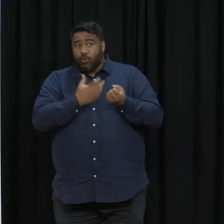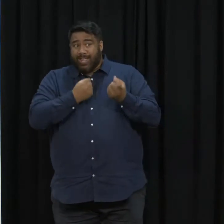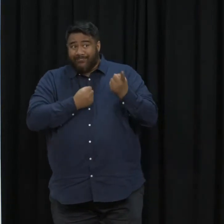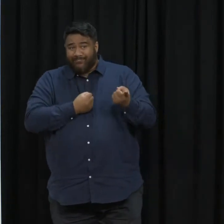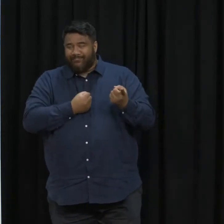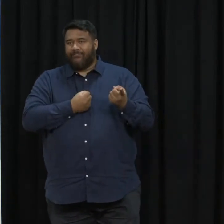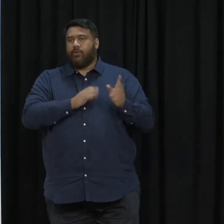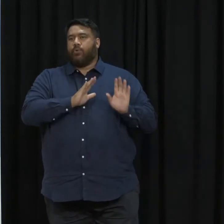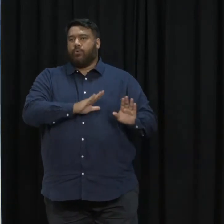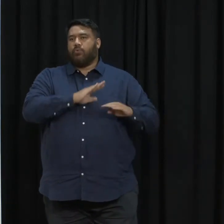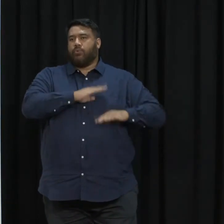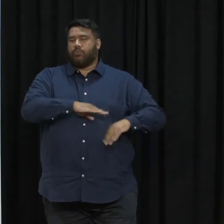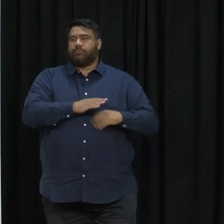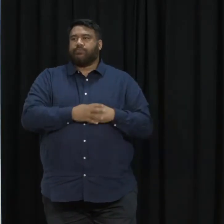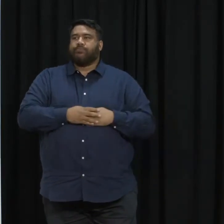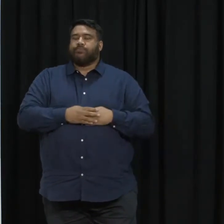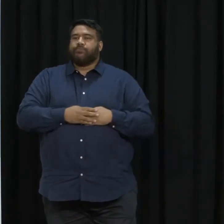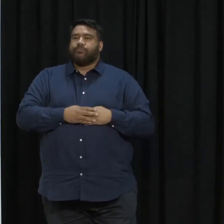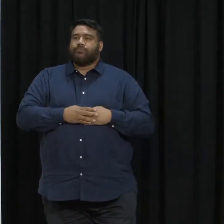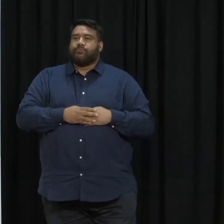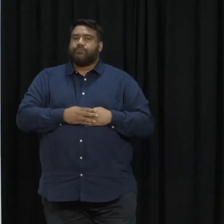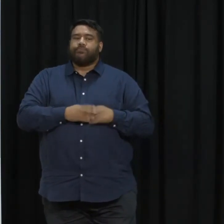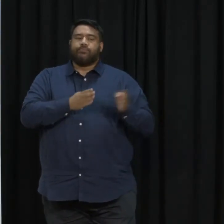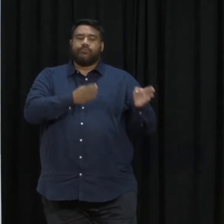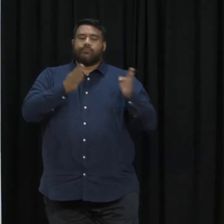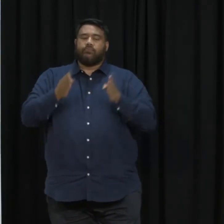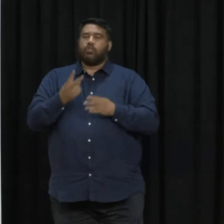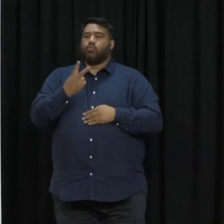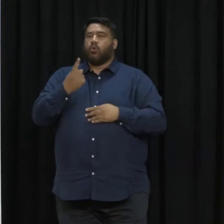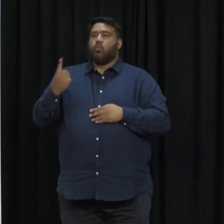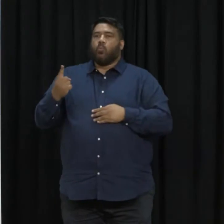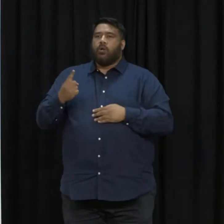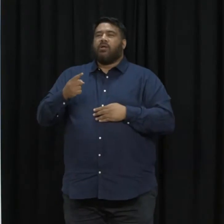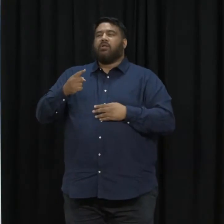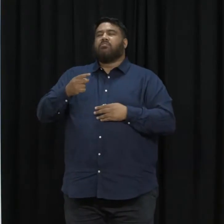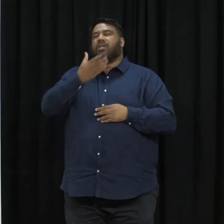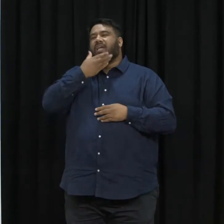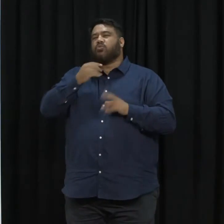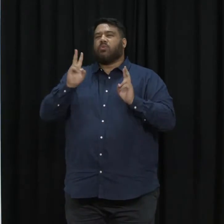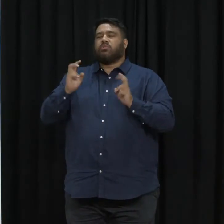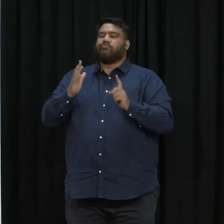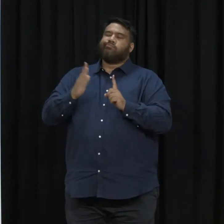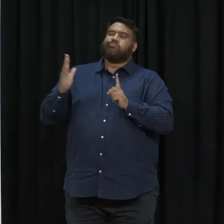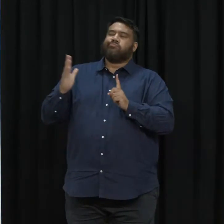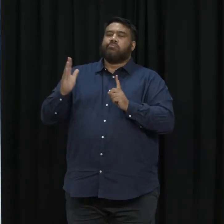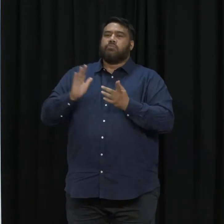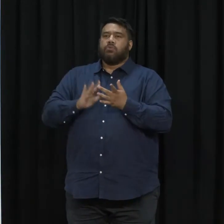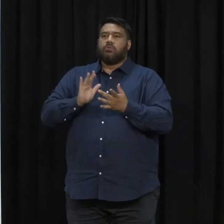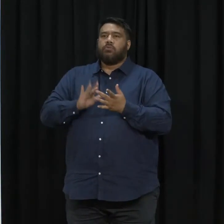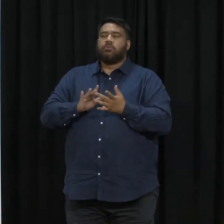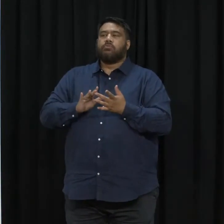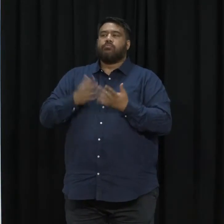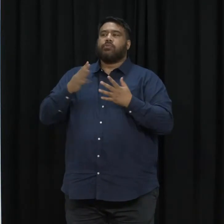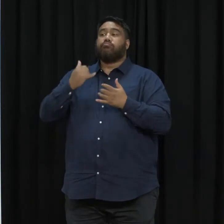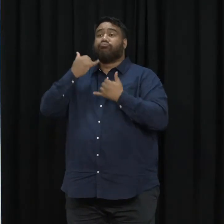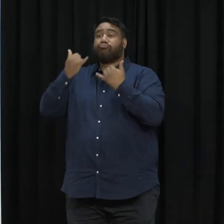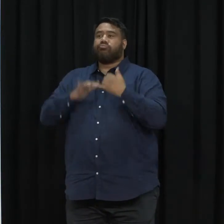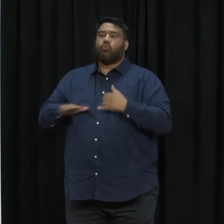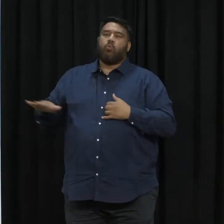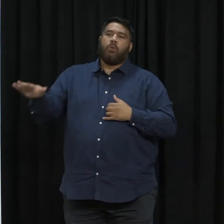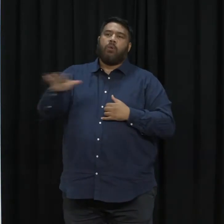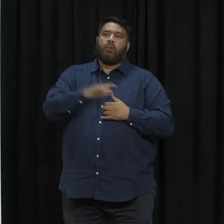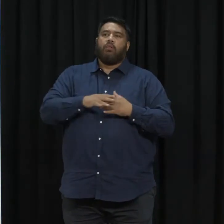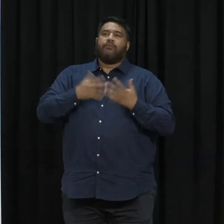so. There are 21 casual plus contacts identified and all have been contacted. This is from the